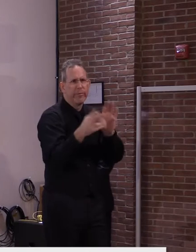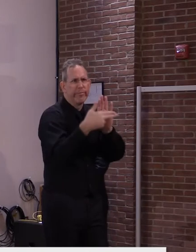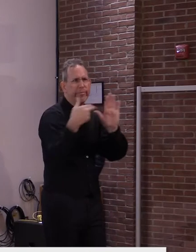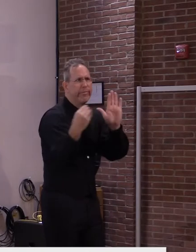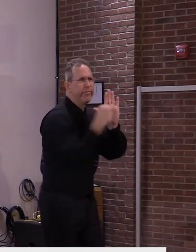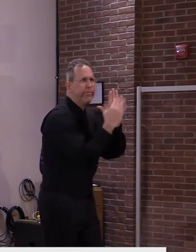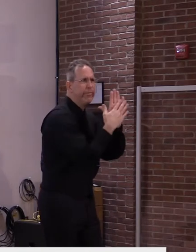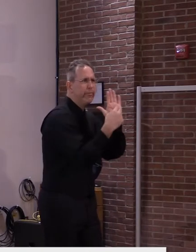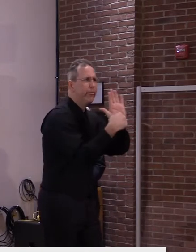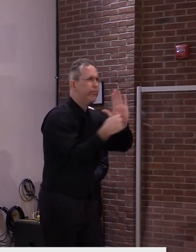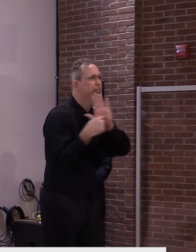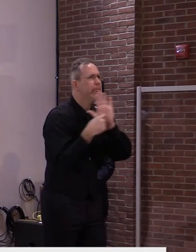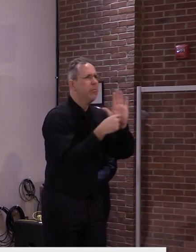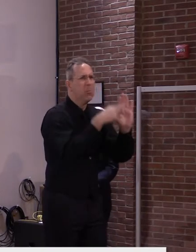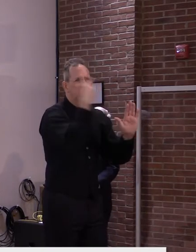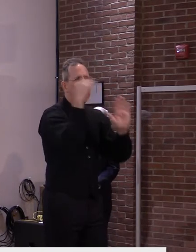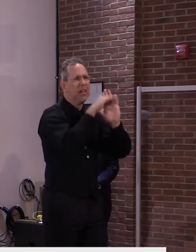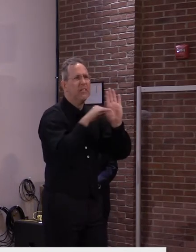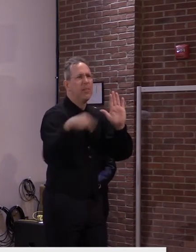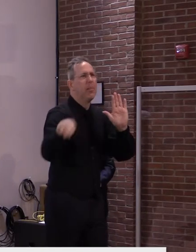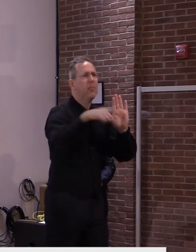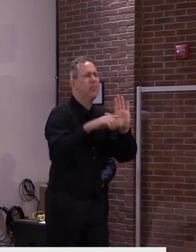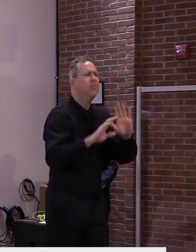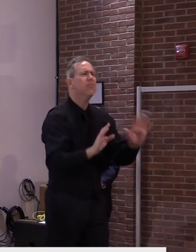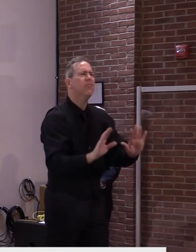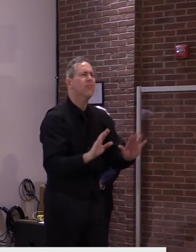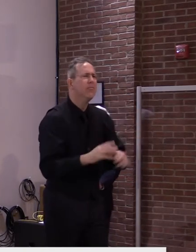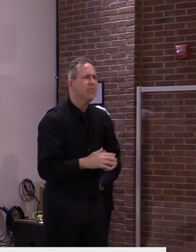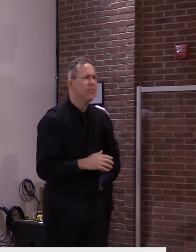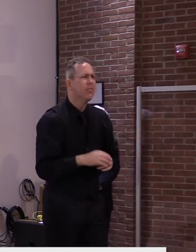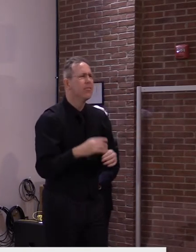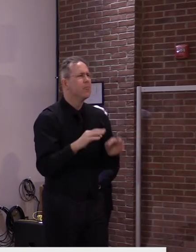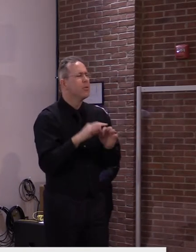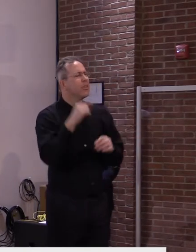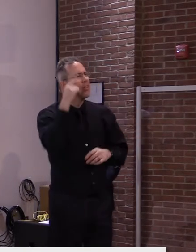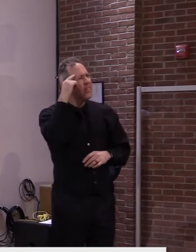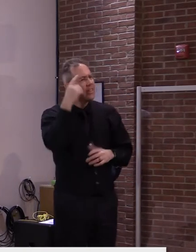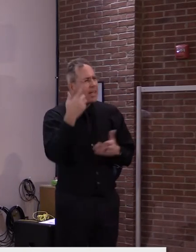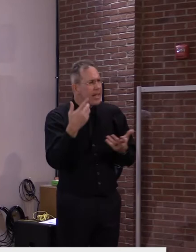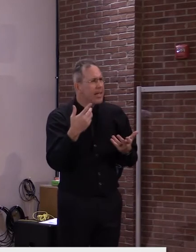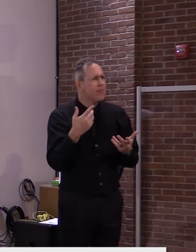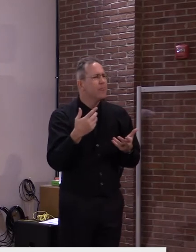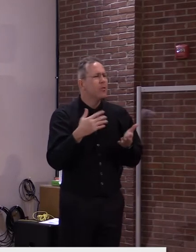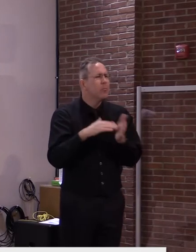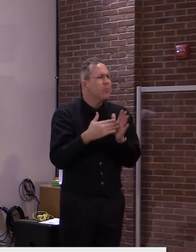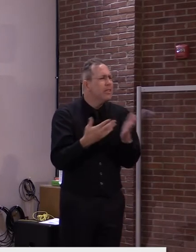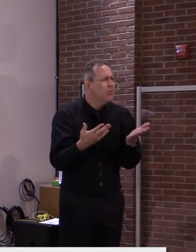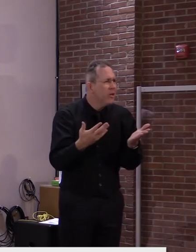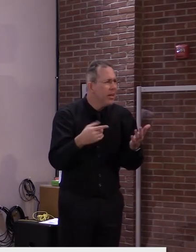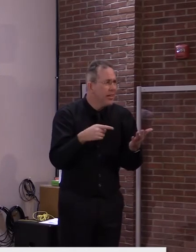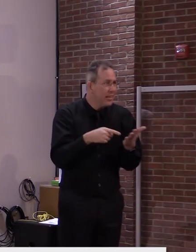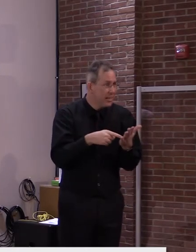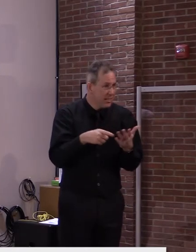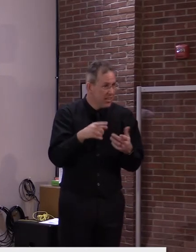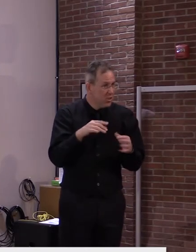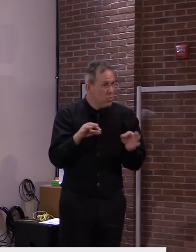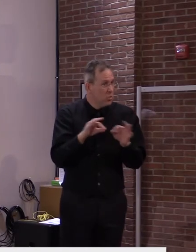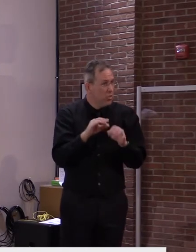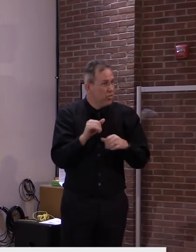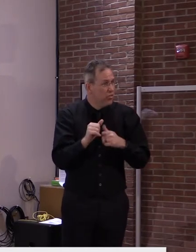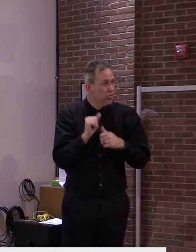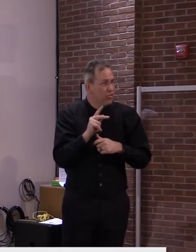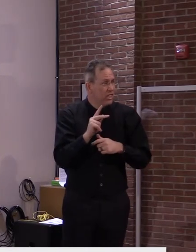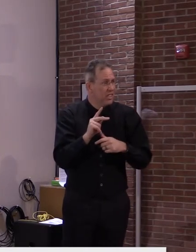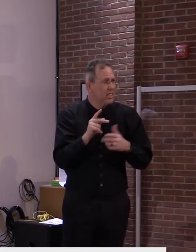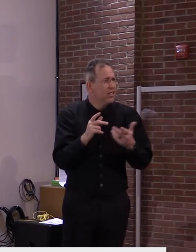on a list, but on the public health implications of what's going on there. And just like we've alerted